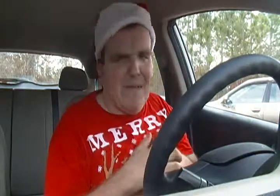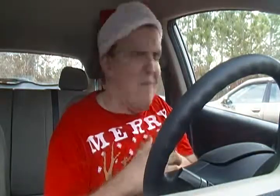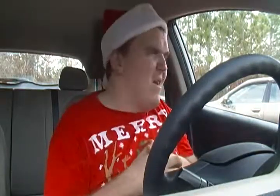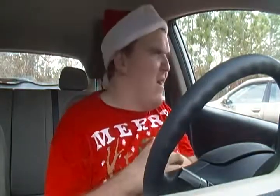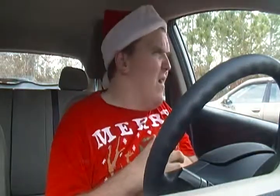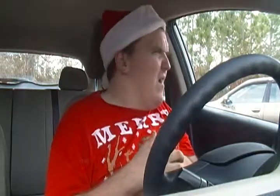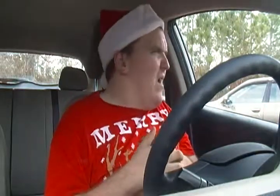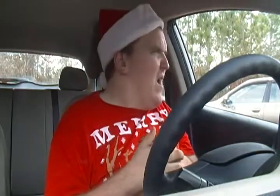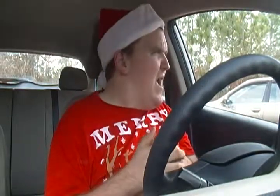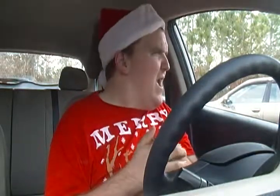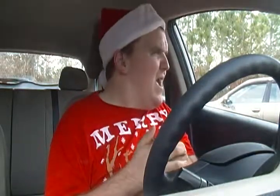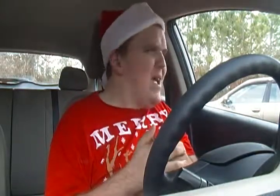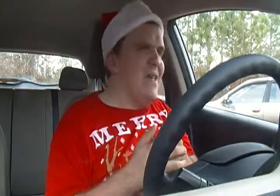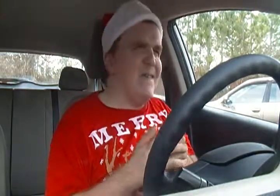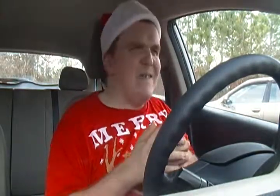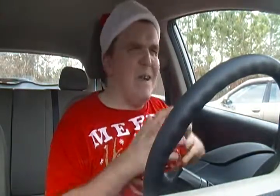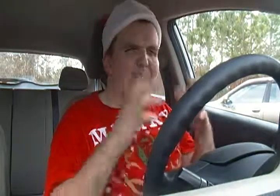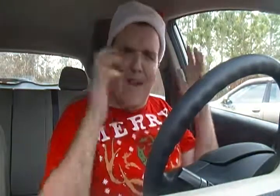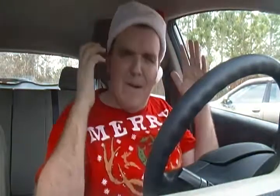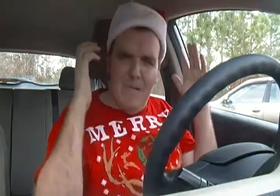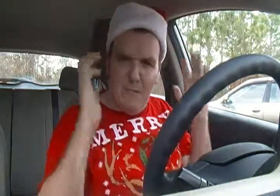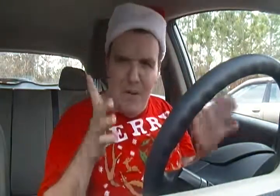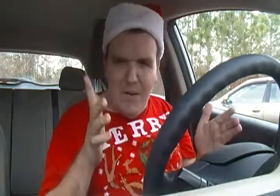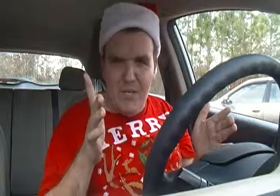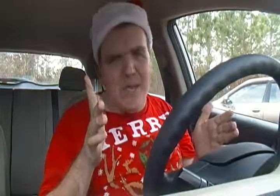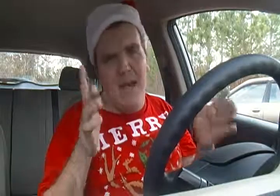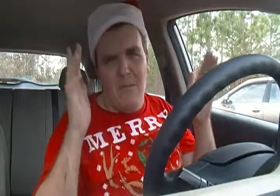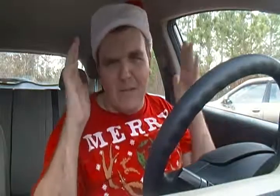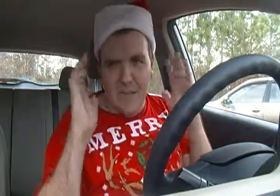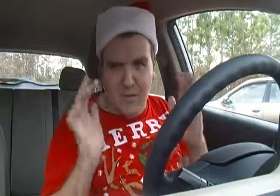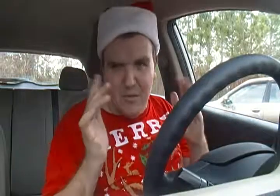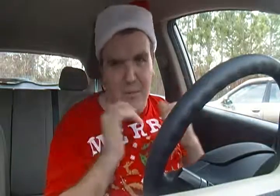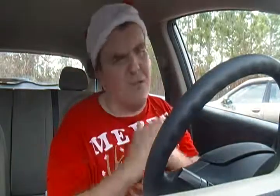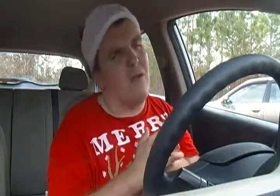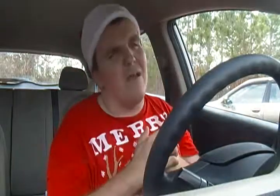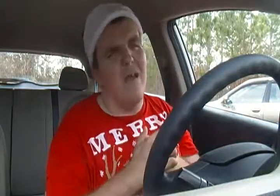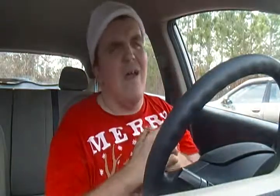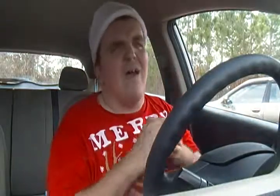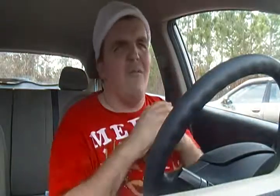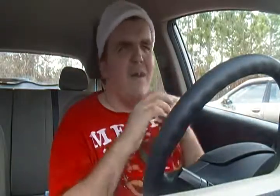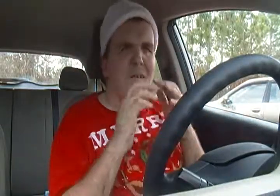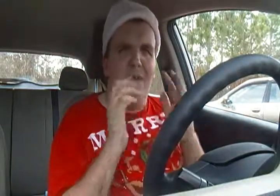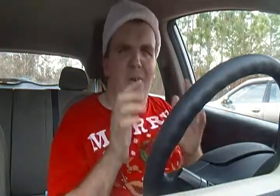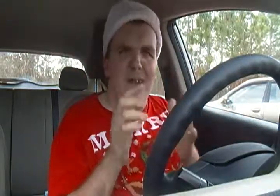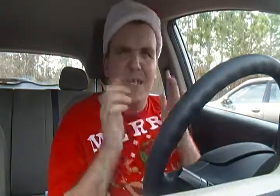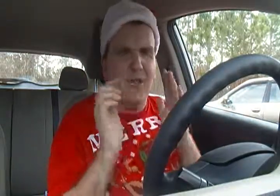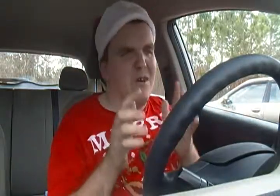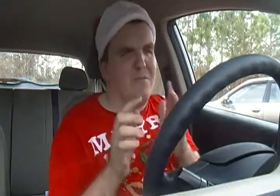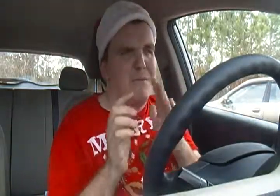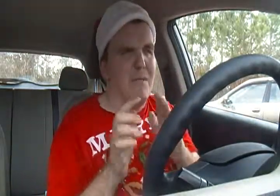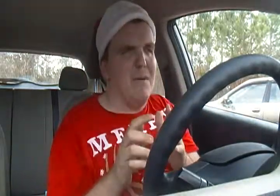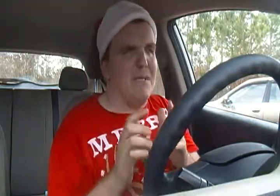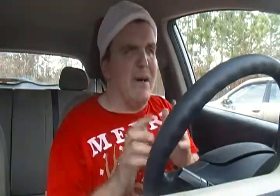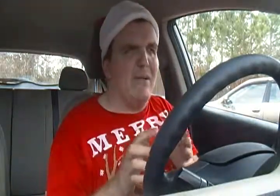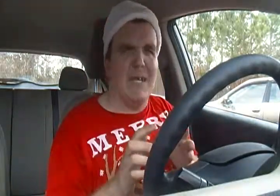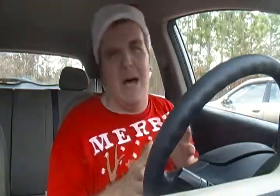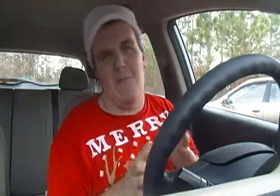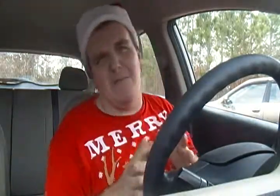everything and so yeah anyway that was pretty much it that was a christmas story one of the greatest christmas movies of all time